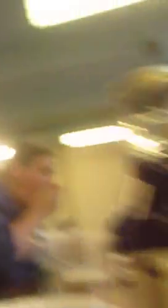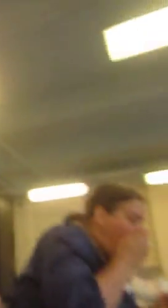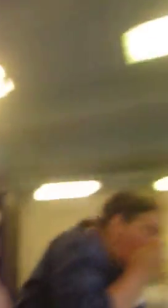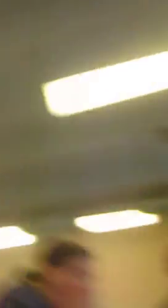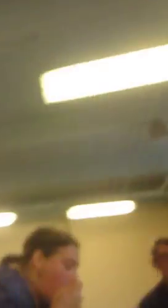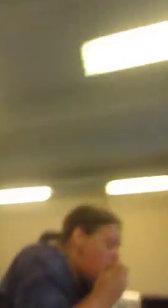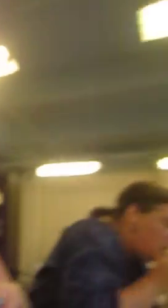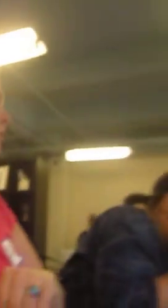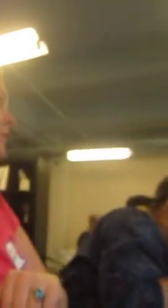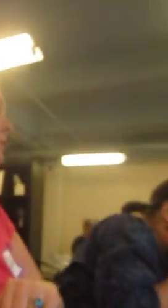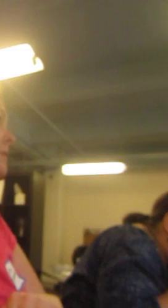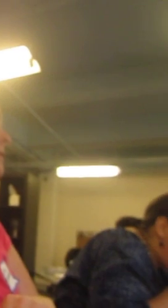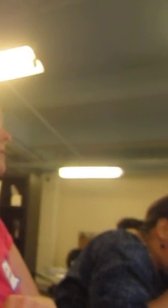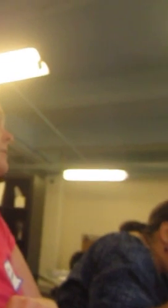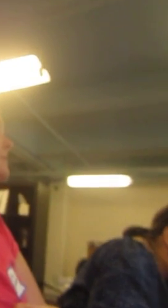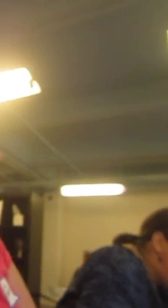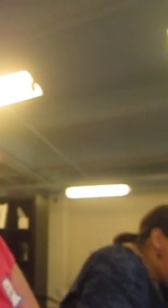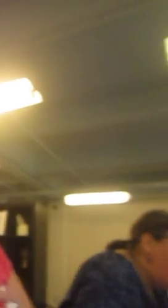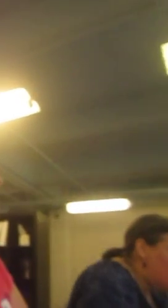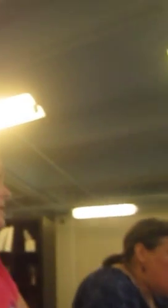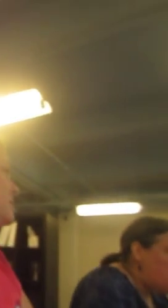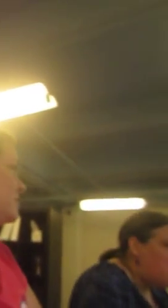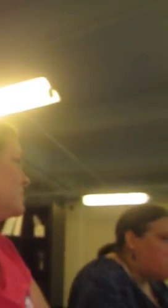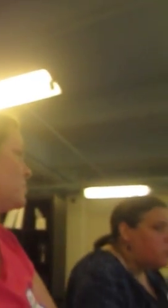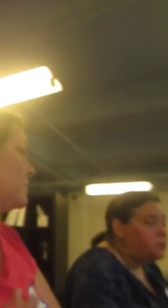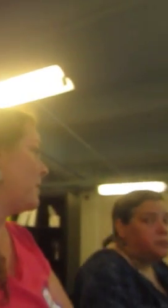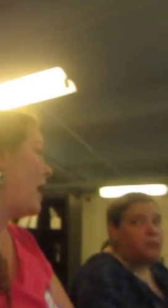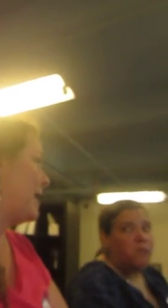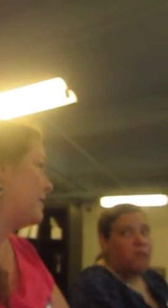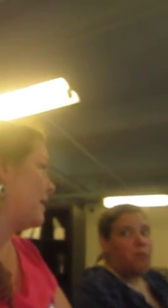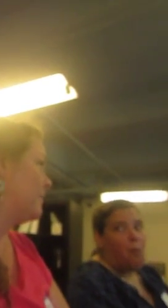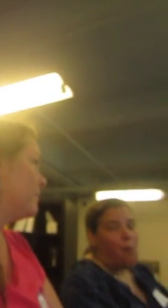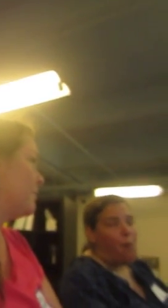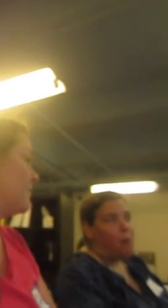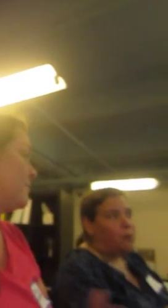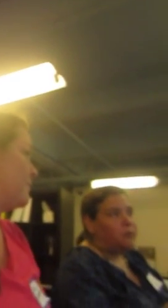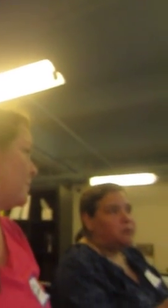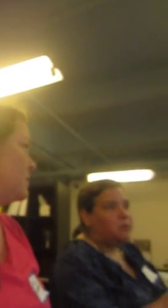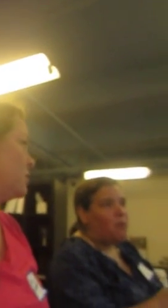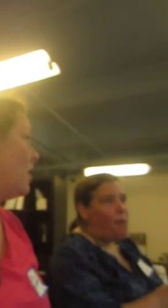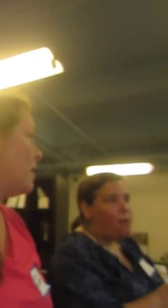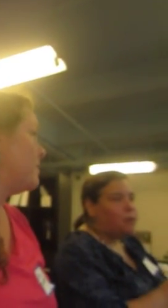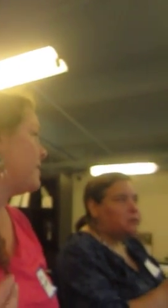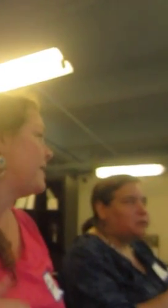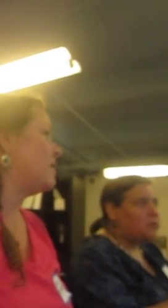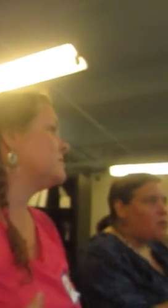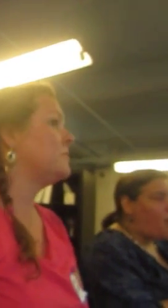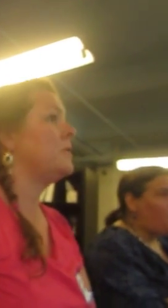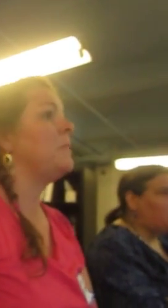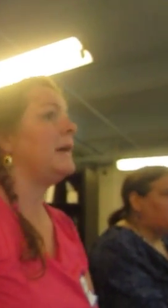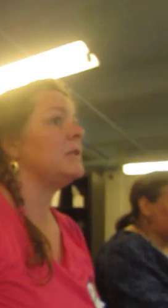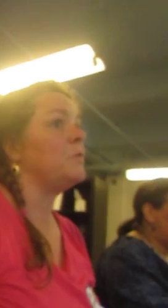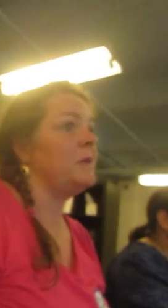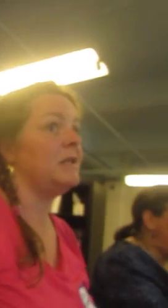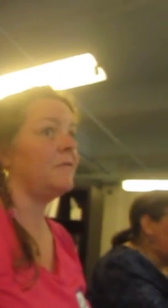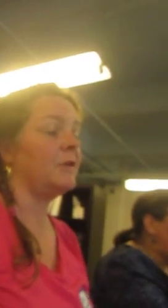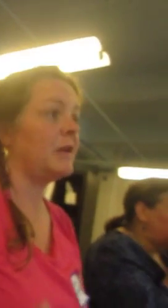maybe have more history or story behind them for the job, but they also, their bias will be different. It won't